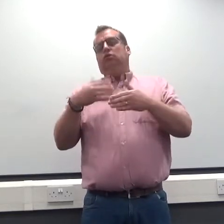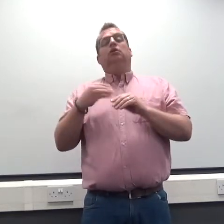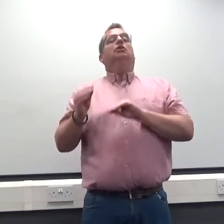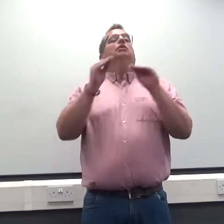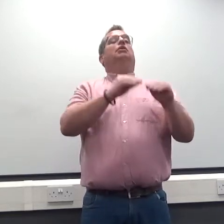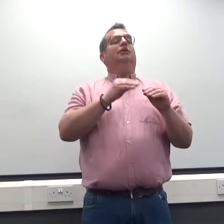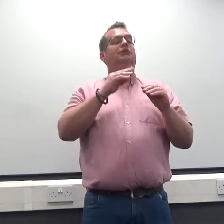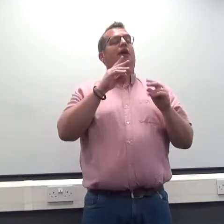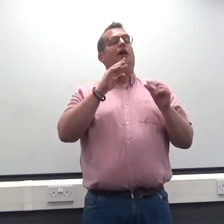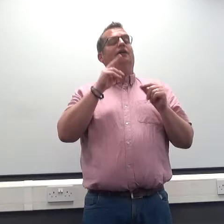frustrating.